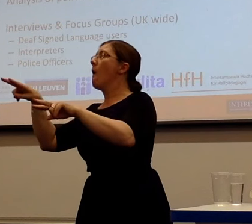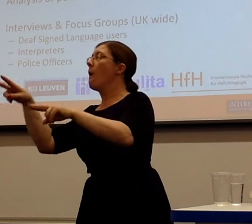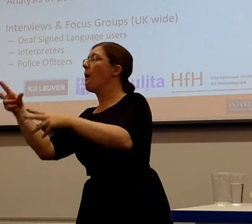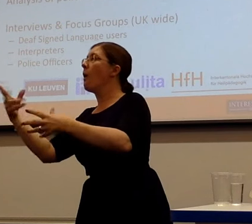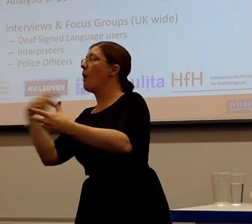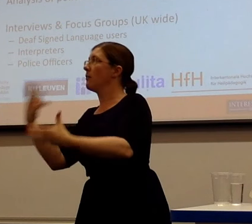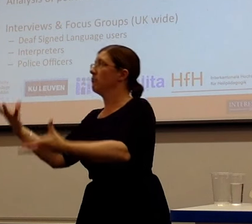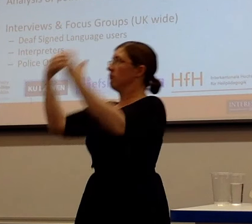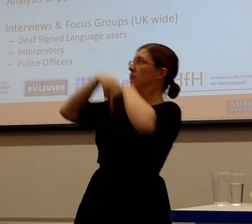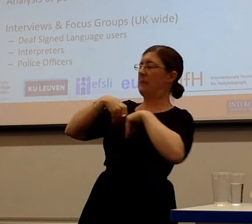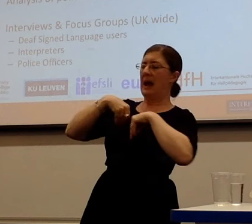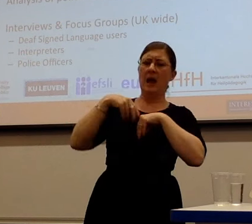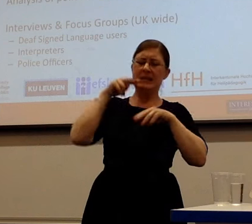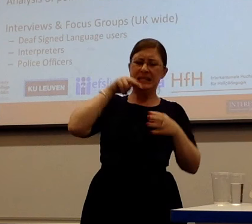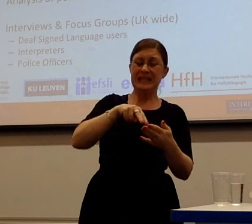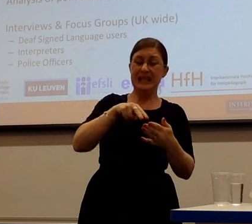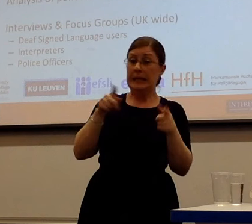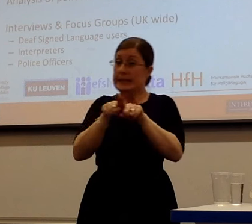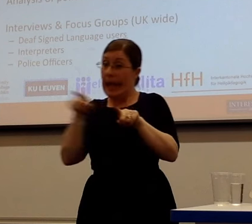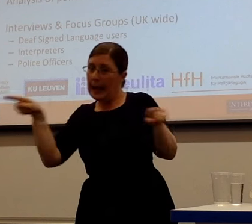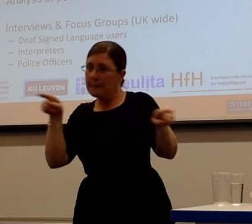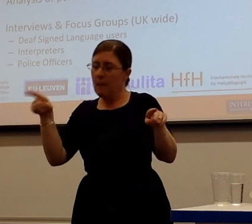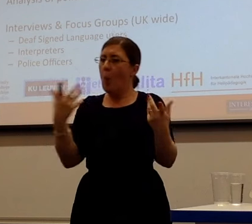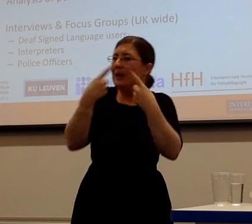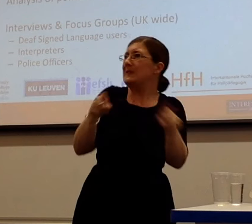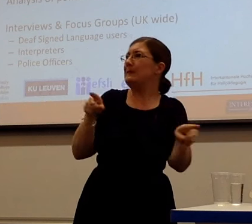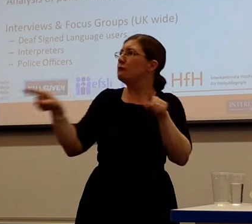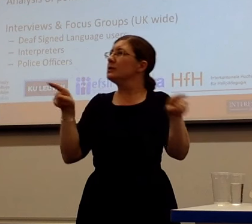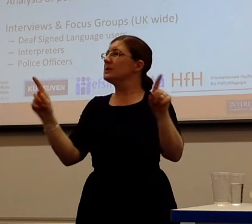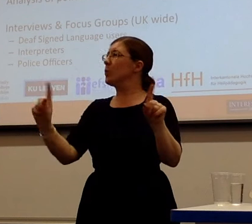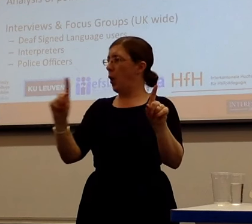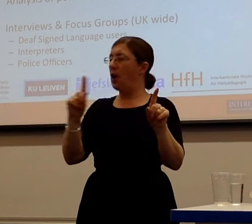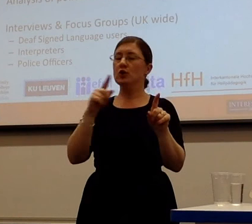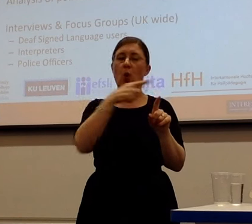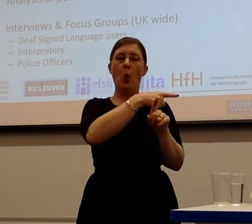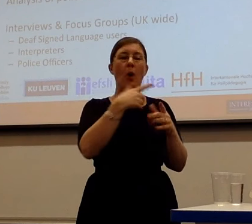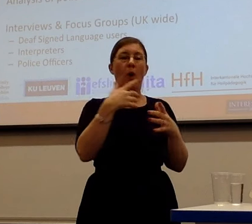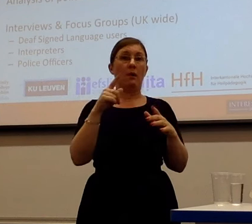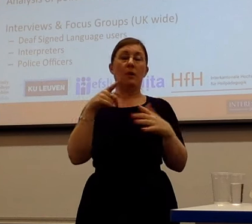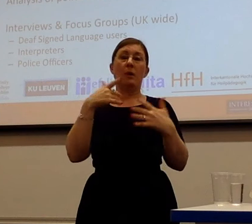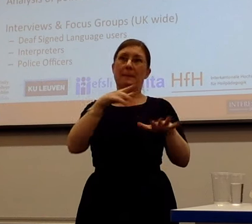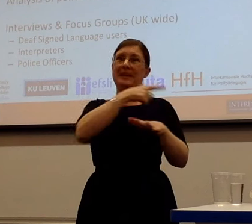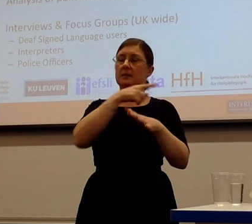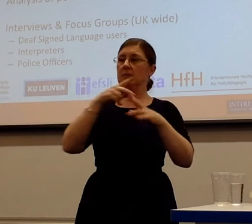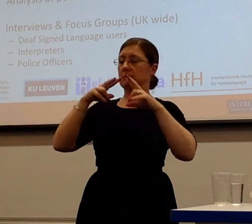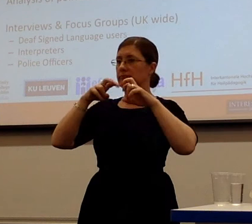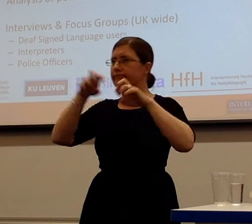So it's being able to look at very similar research and see how that might apply or might be different for sign language